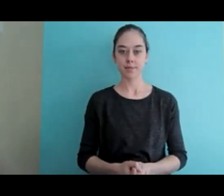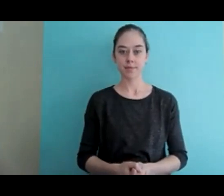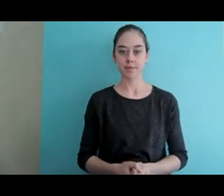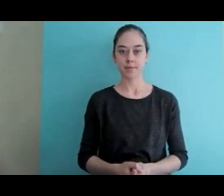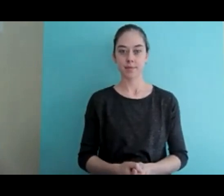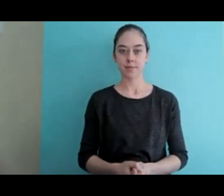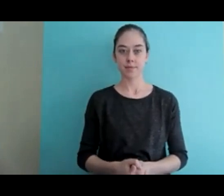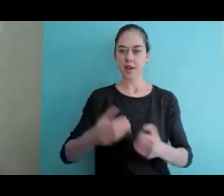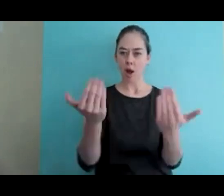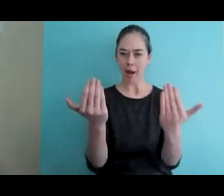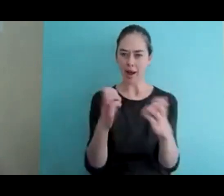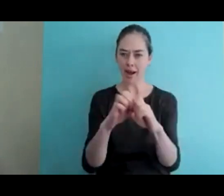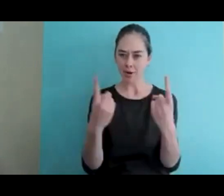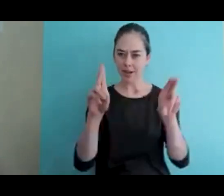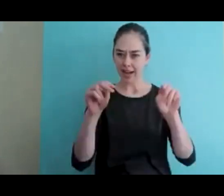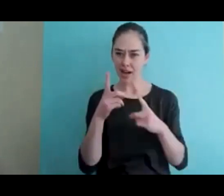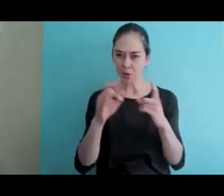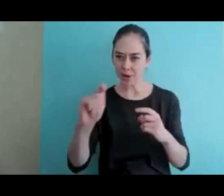Come on, you can do it now. Come